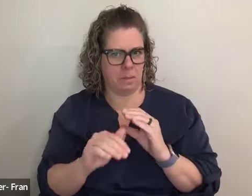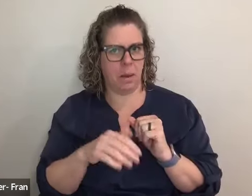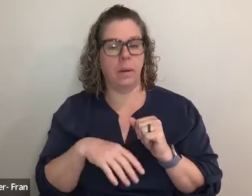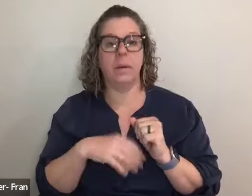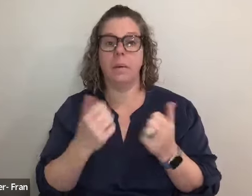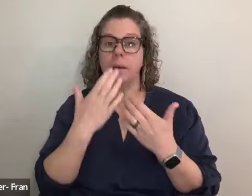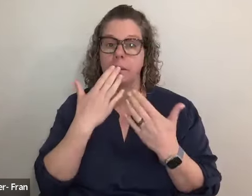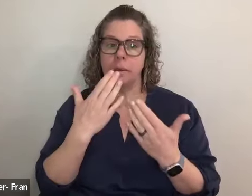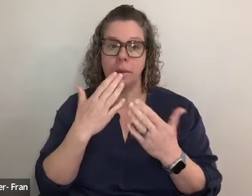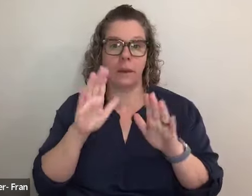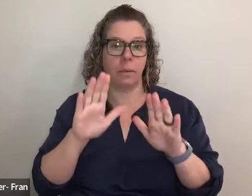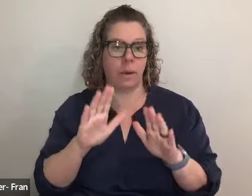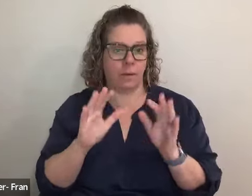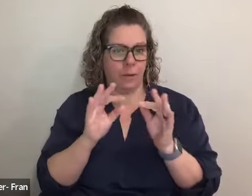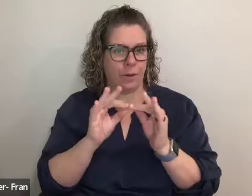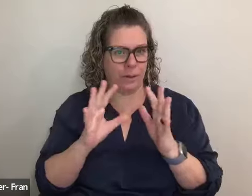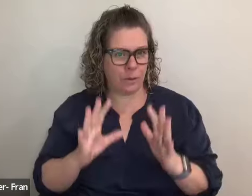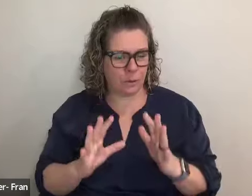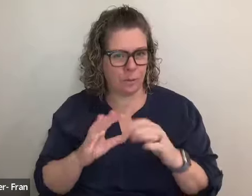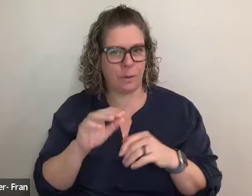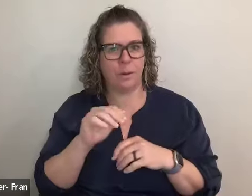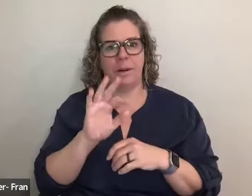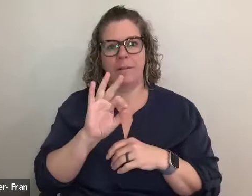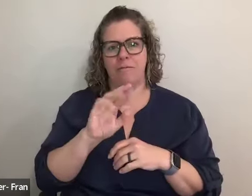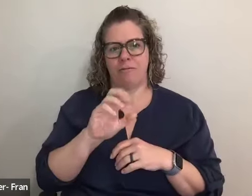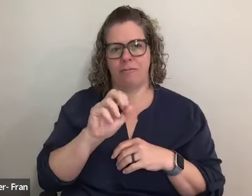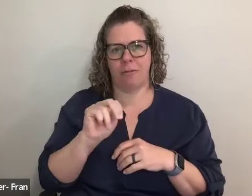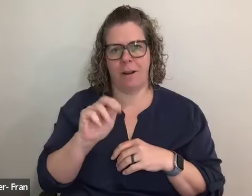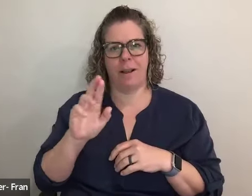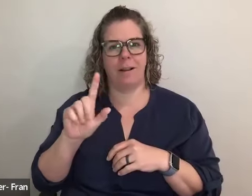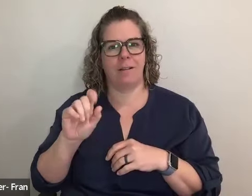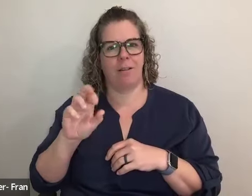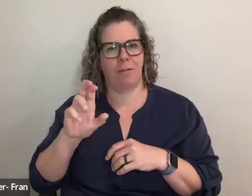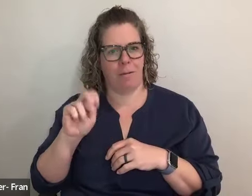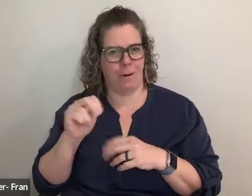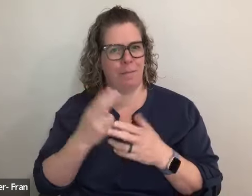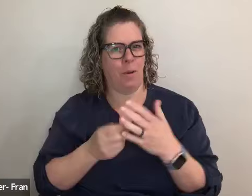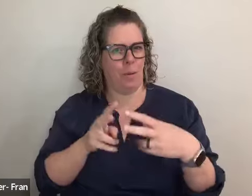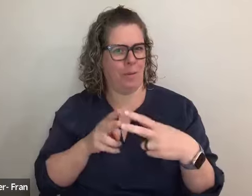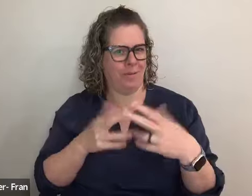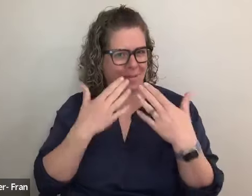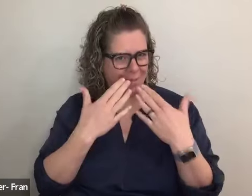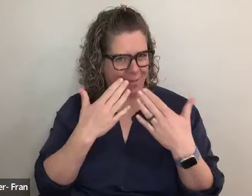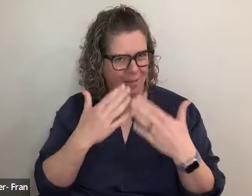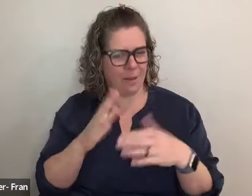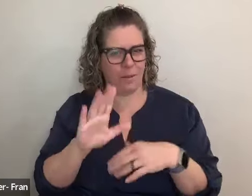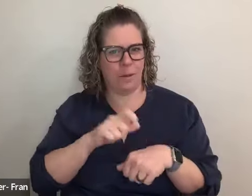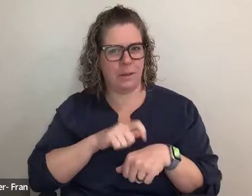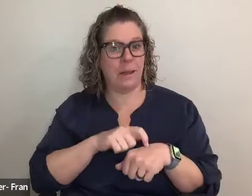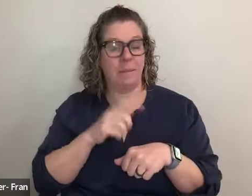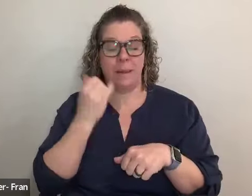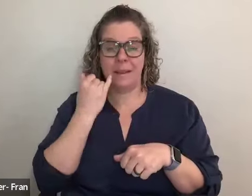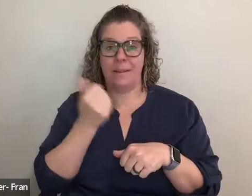want to thank our wonderful ASL interpreters, Fran and Lauren. And if you